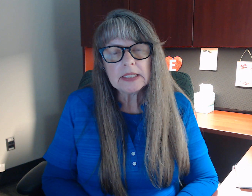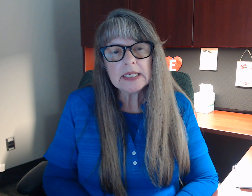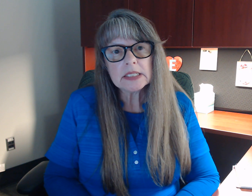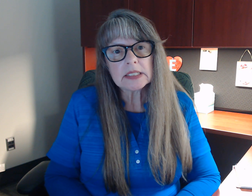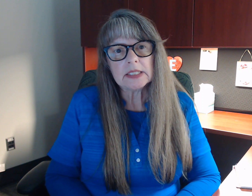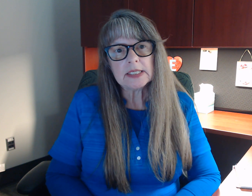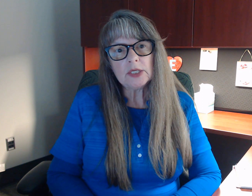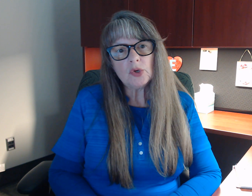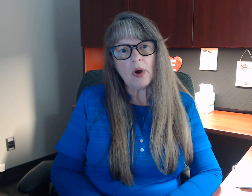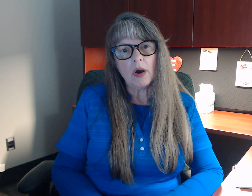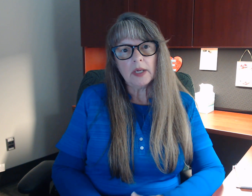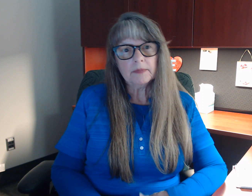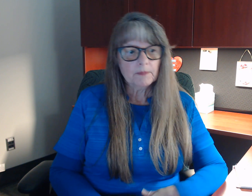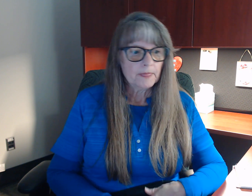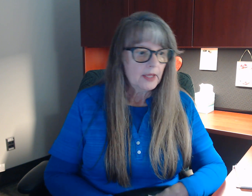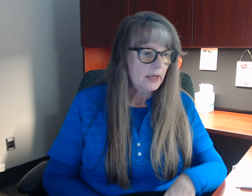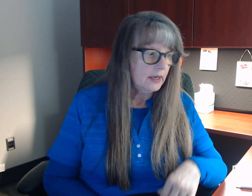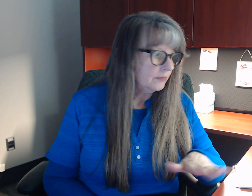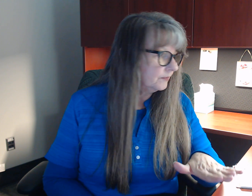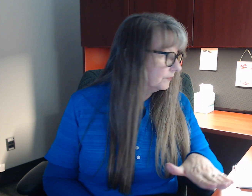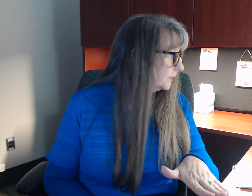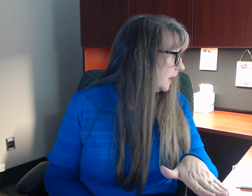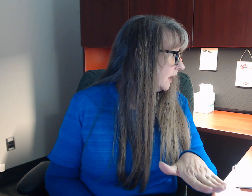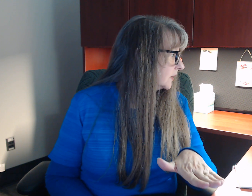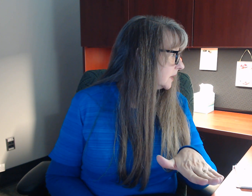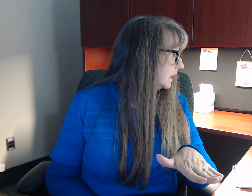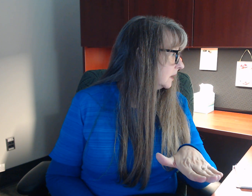is to continue on. Hang on a second.